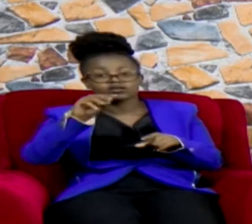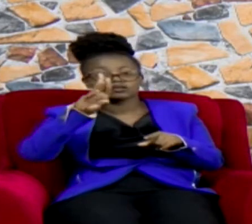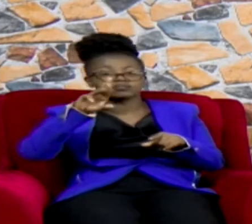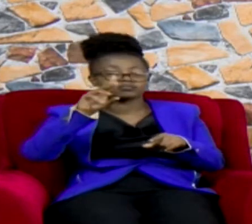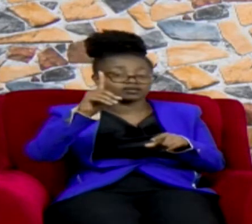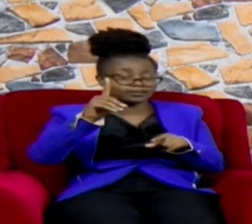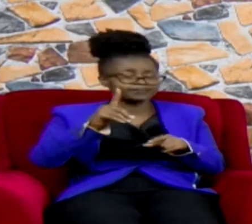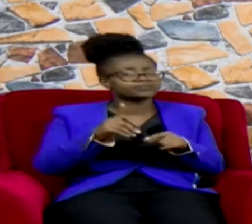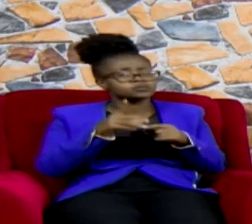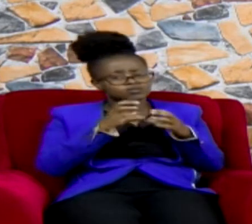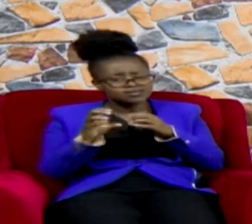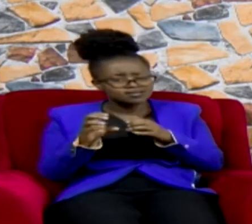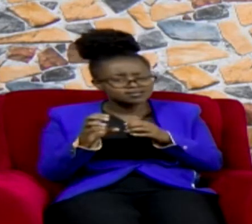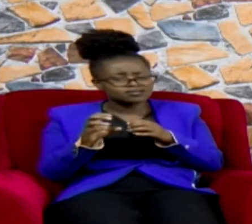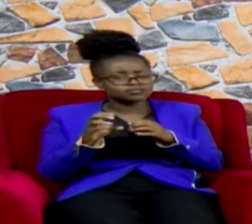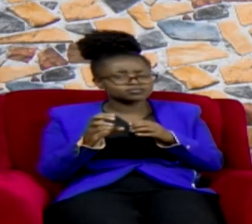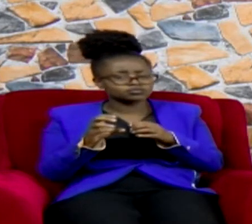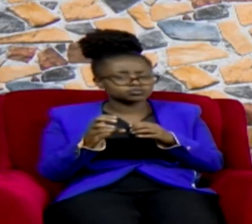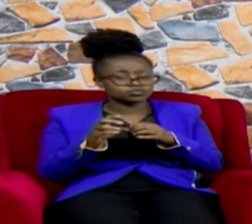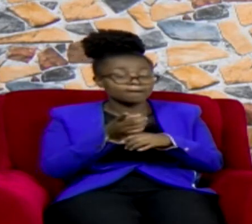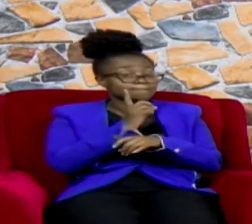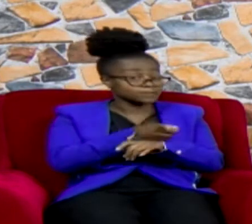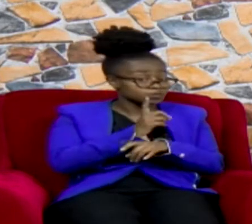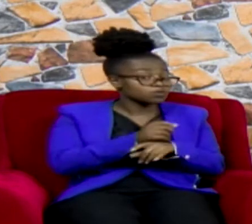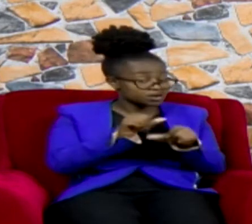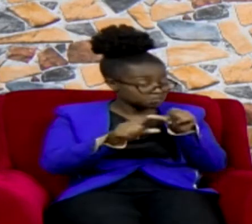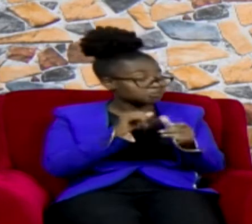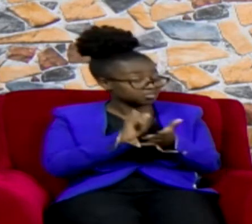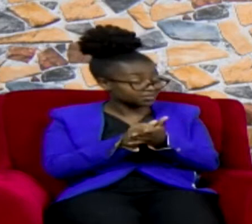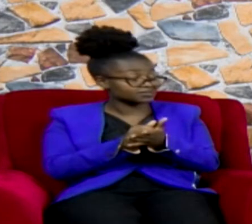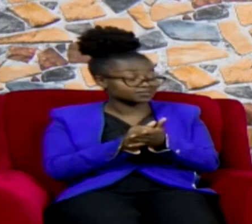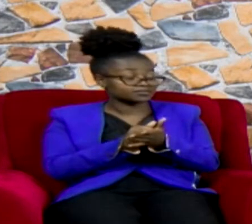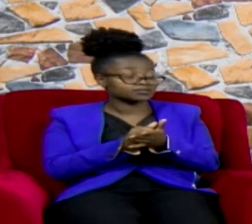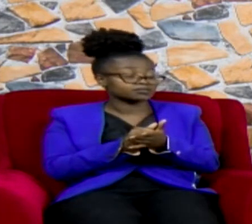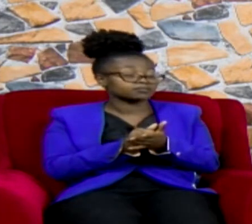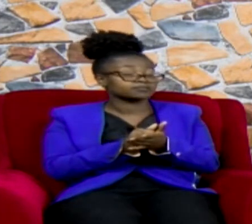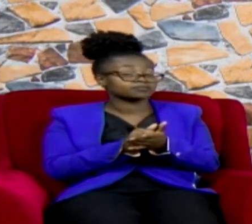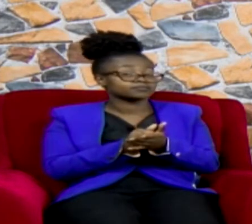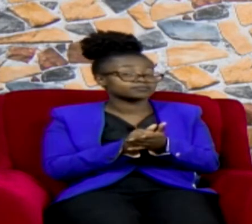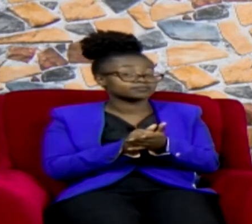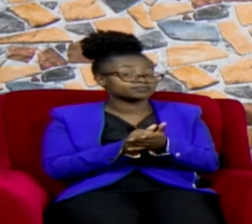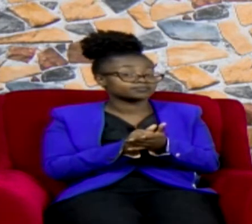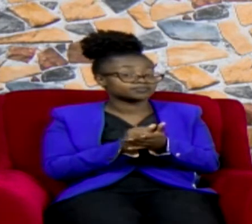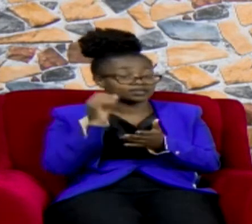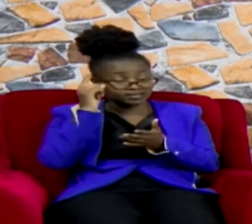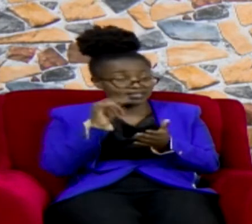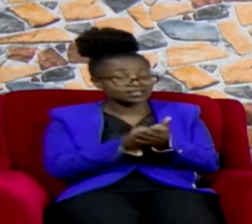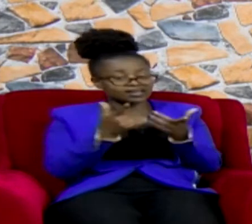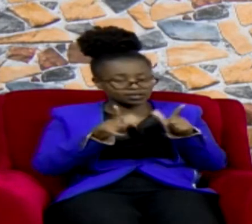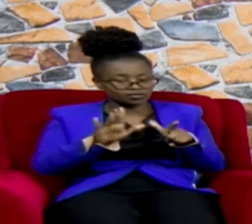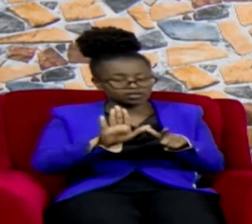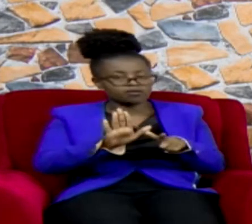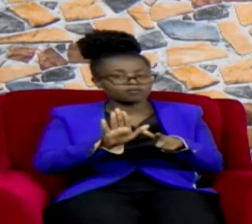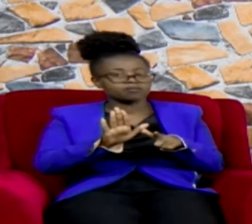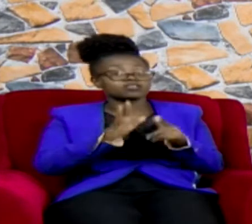So what I was trying to do, I know I had been warned about the preposition and stuff like that. So I was like, because I understand in their language, it